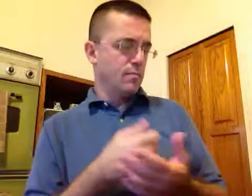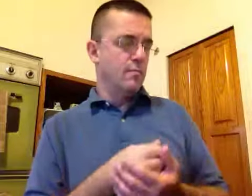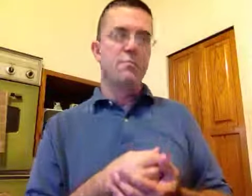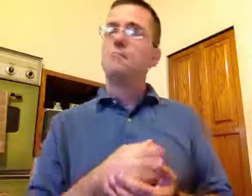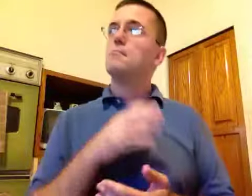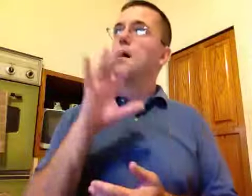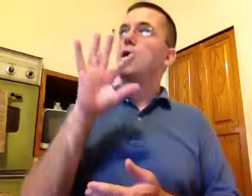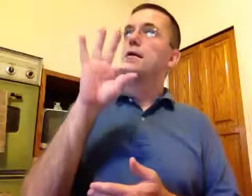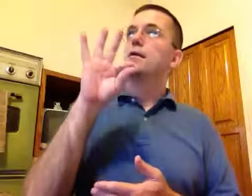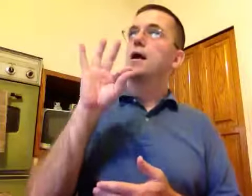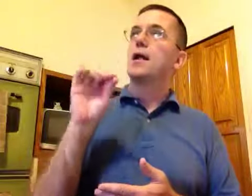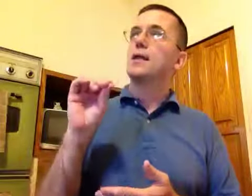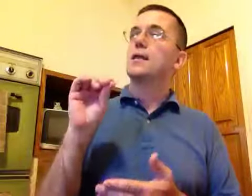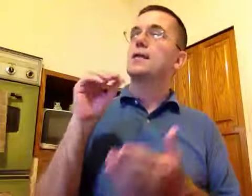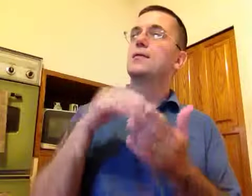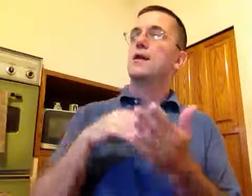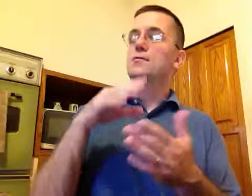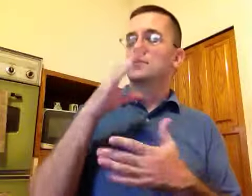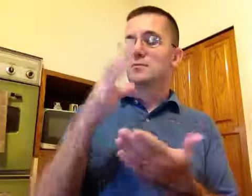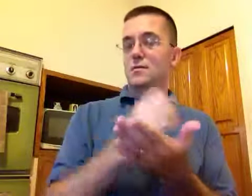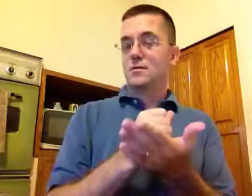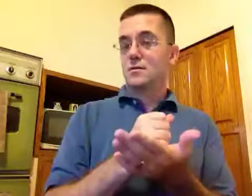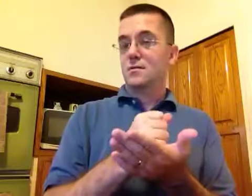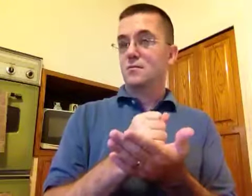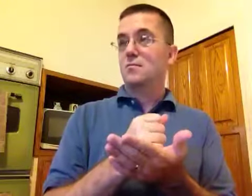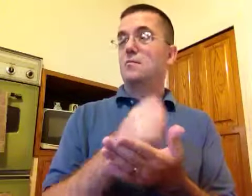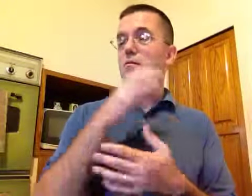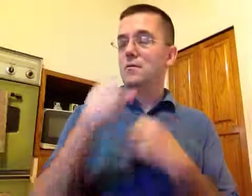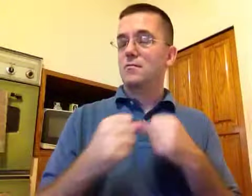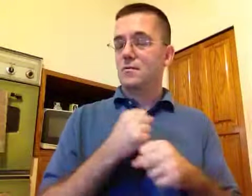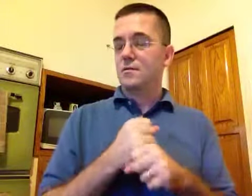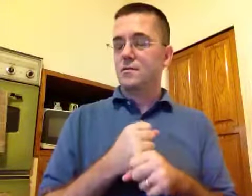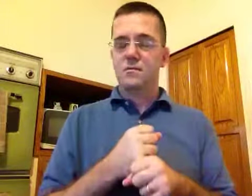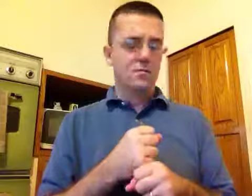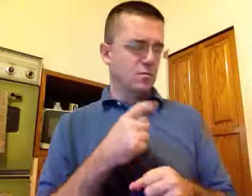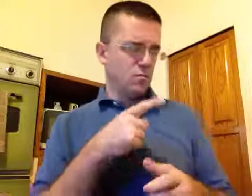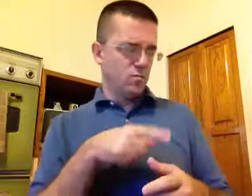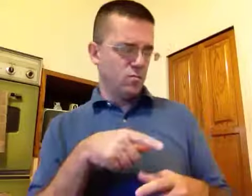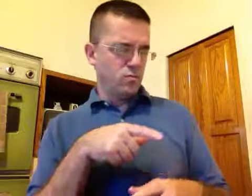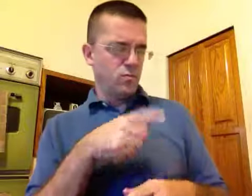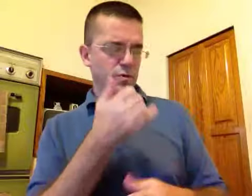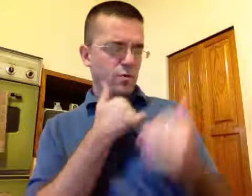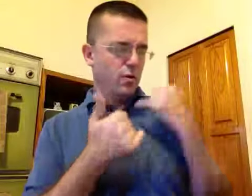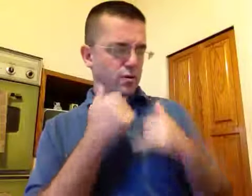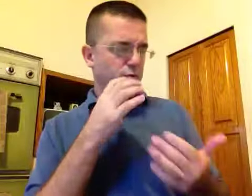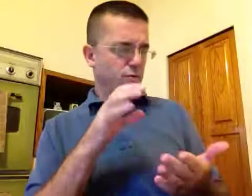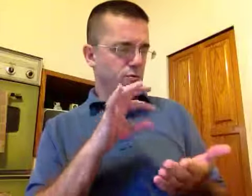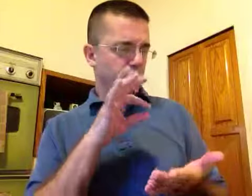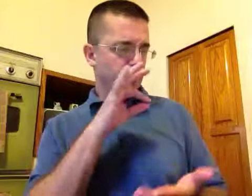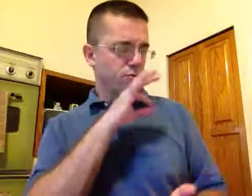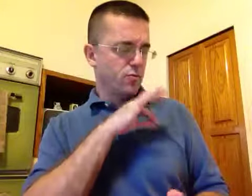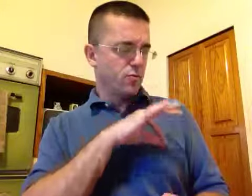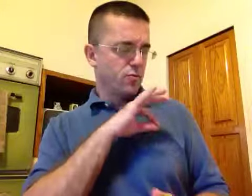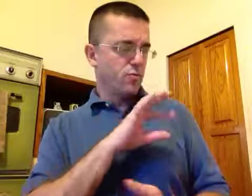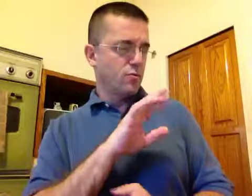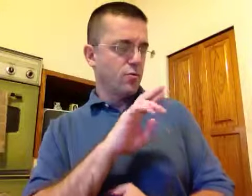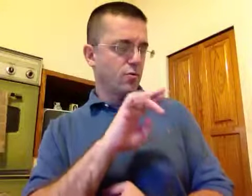$90 a year. And why? What's wrong with your credit? Well, my credit score is like